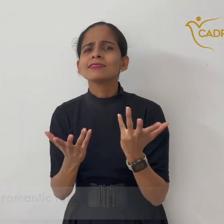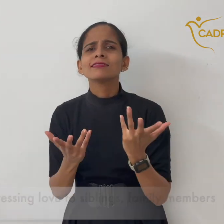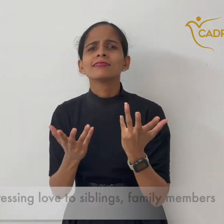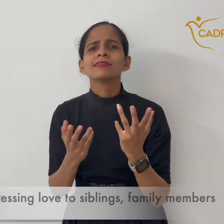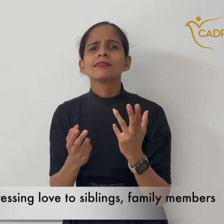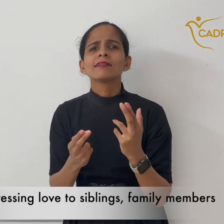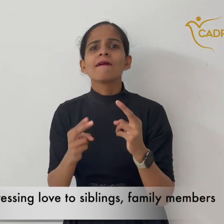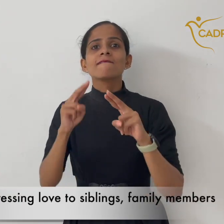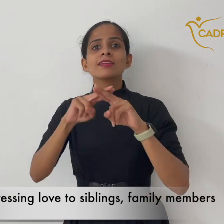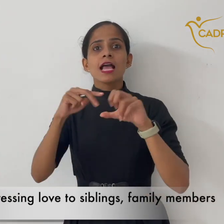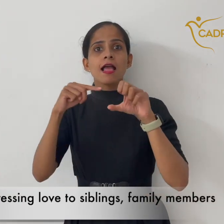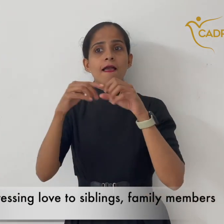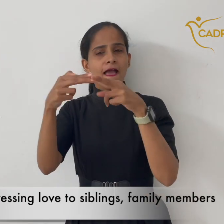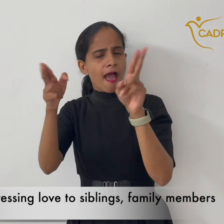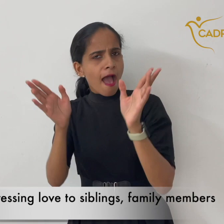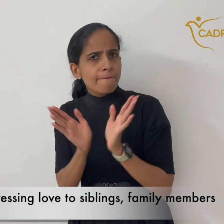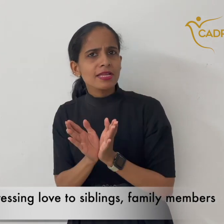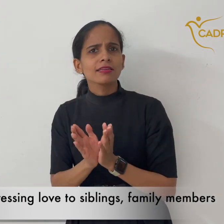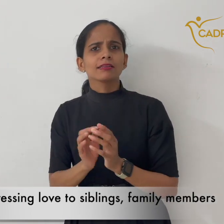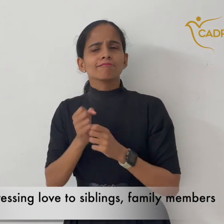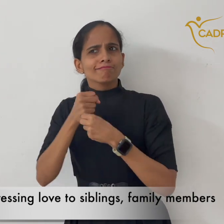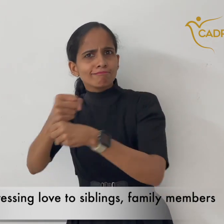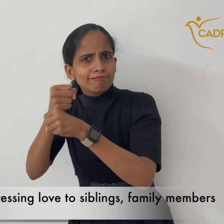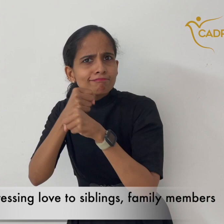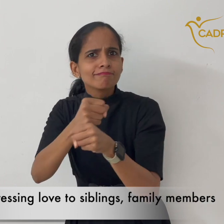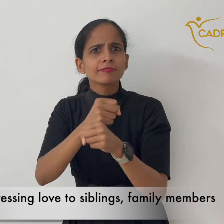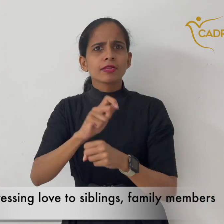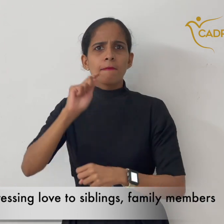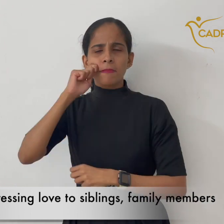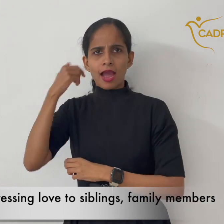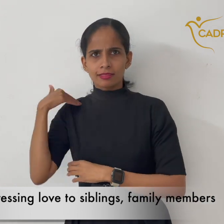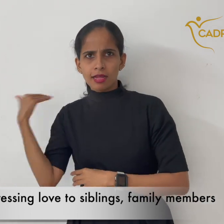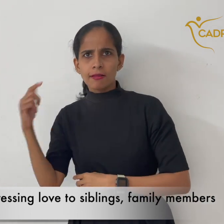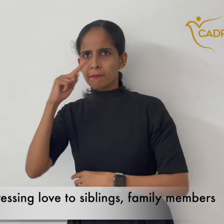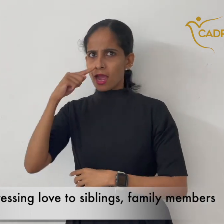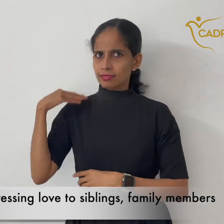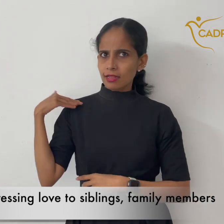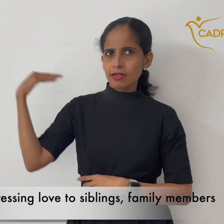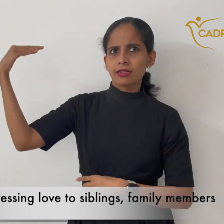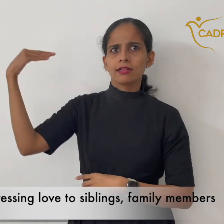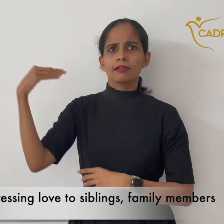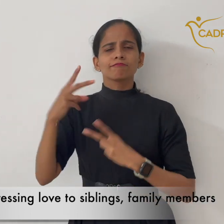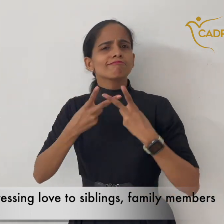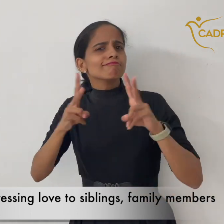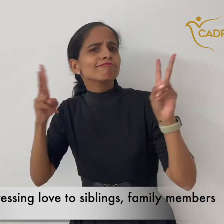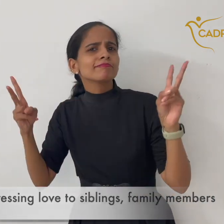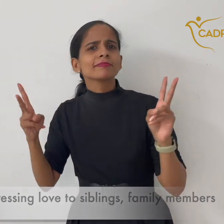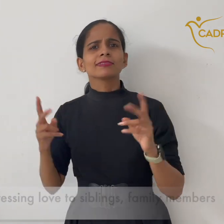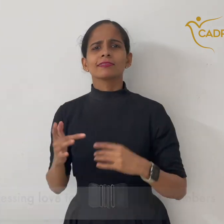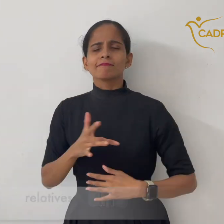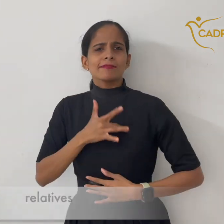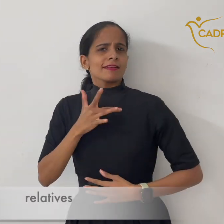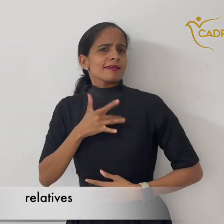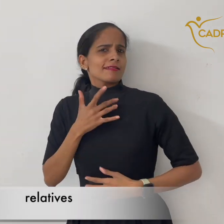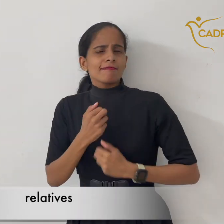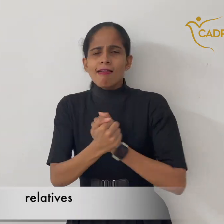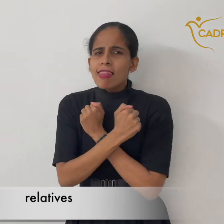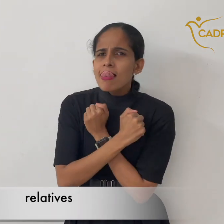It is extended to expressing love to siblings, family members, relatives.